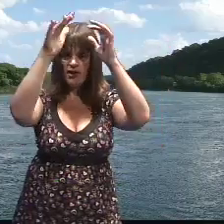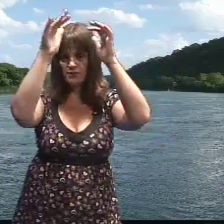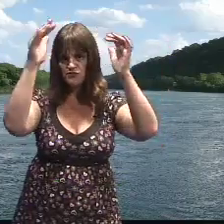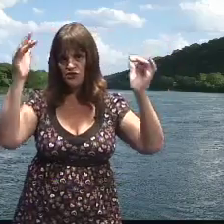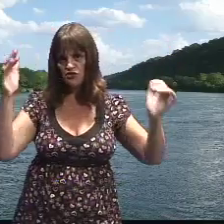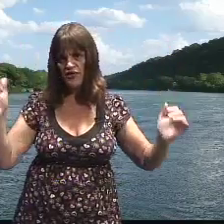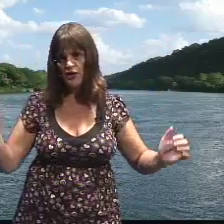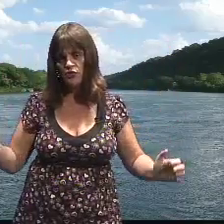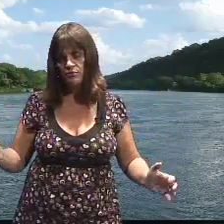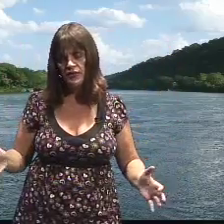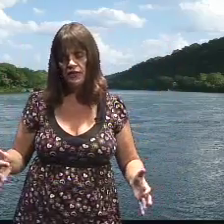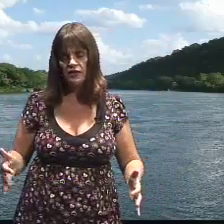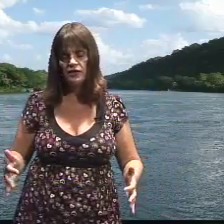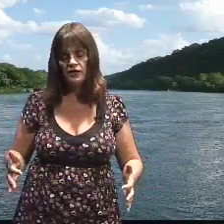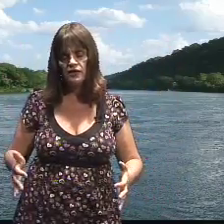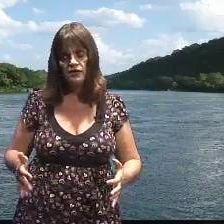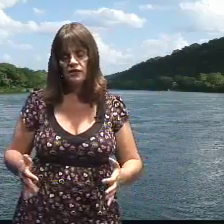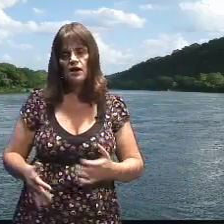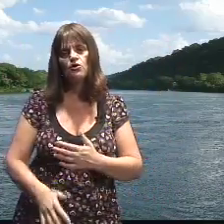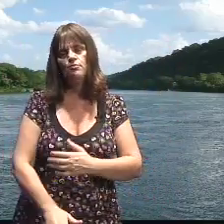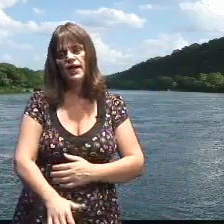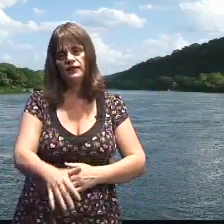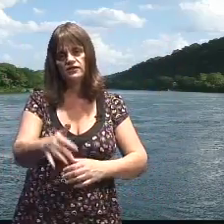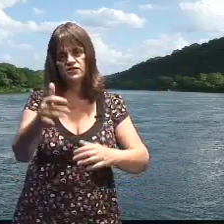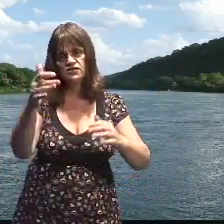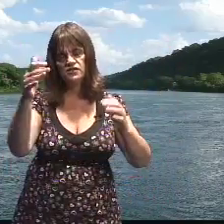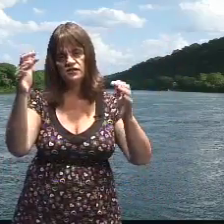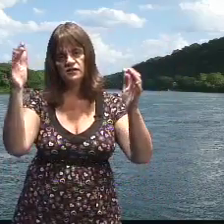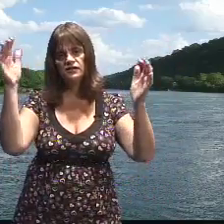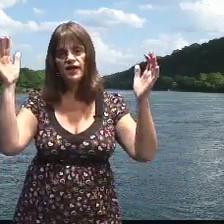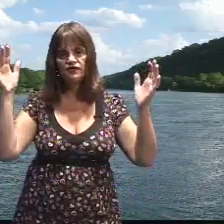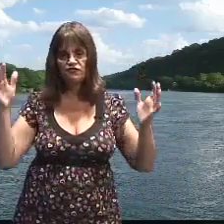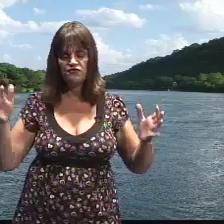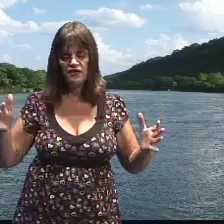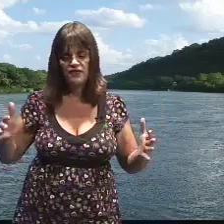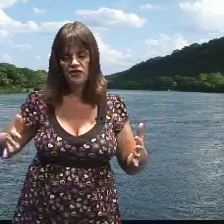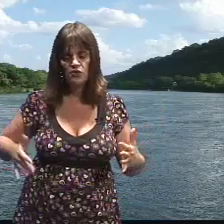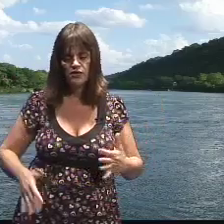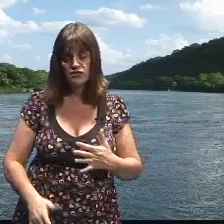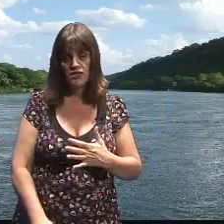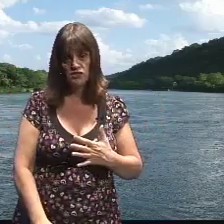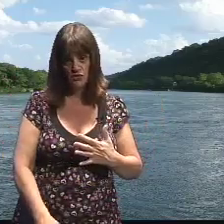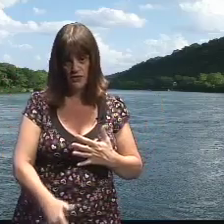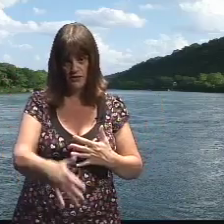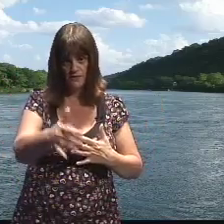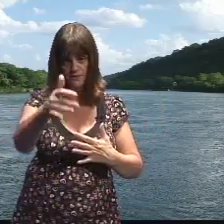Perhaps for you that would mean a more balanced life that you are enjoying.